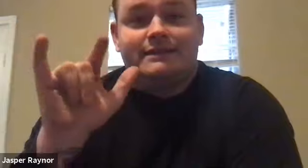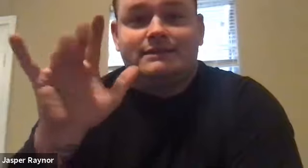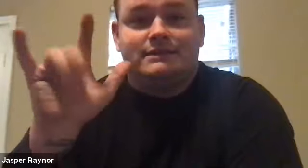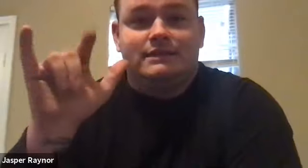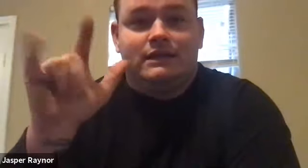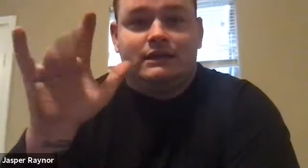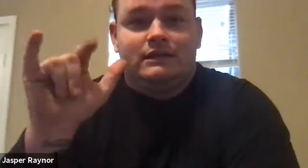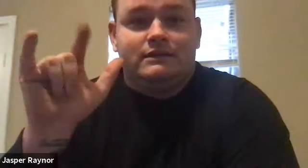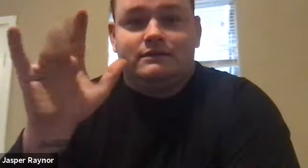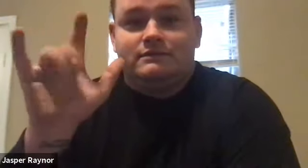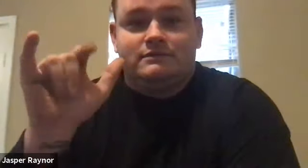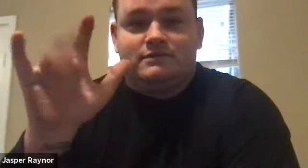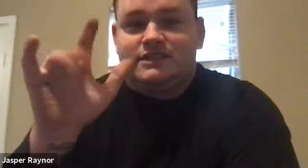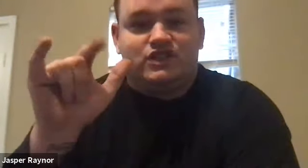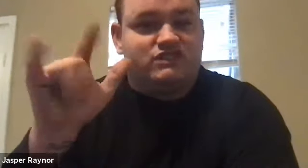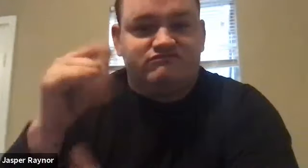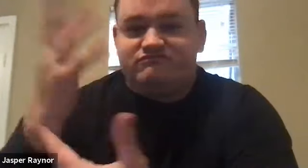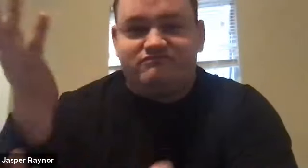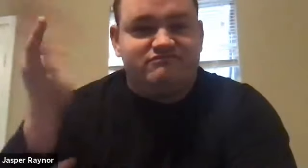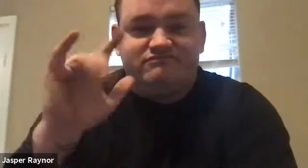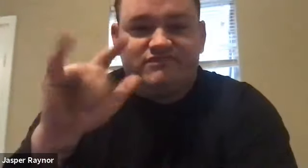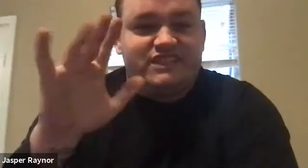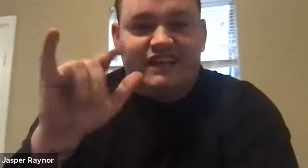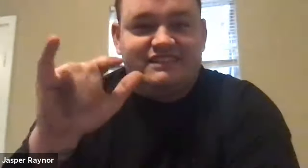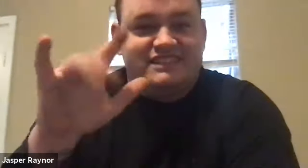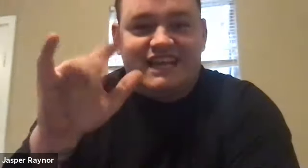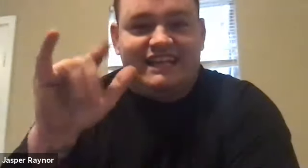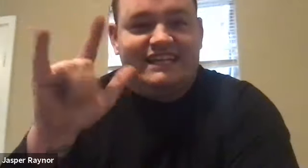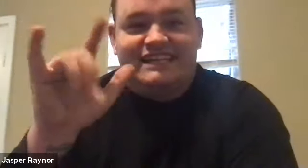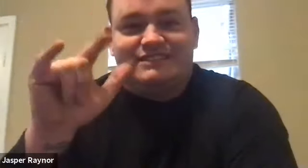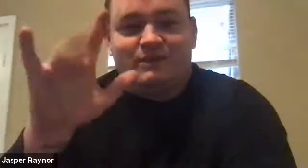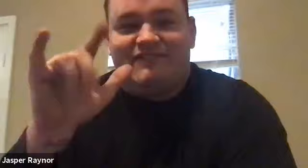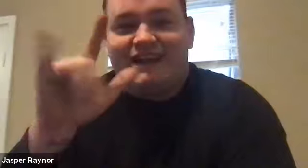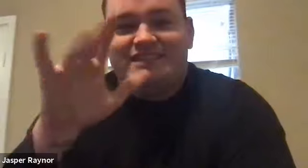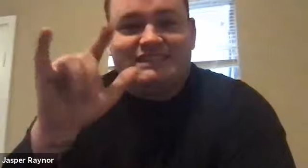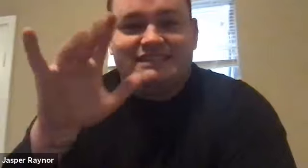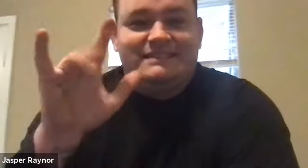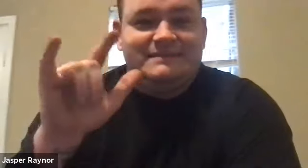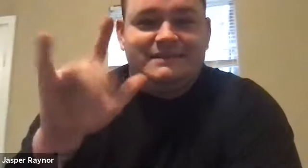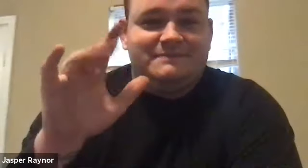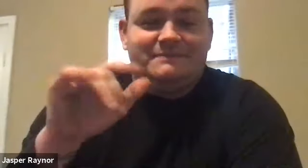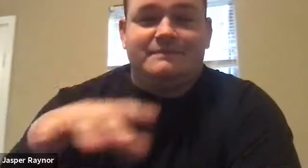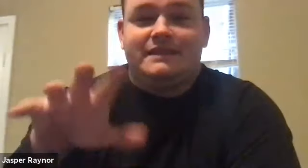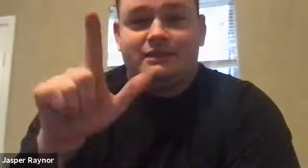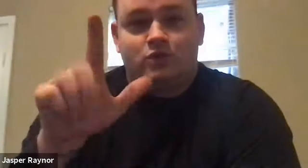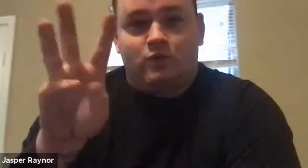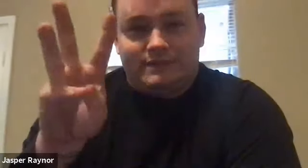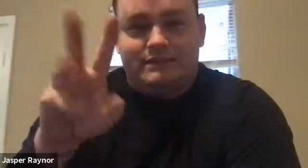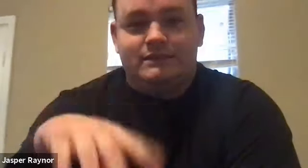this. Yeah. It's just how they done it. 25. Because that's the 2 and that's